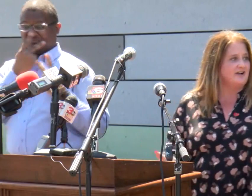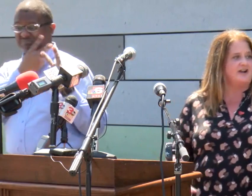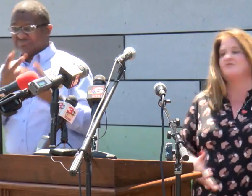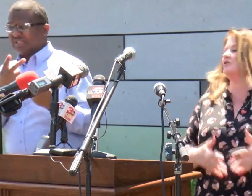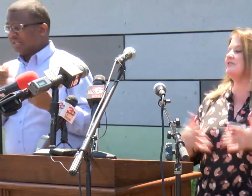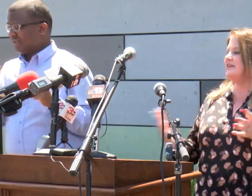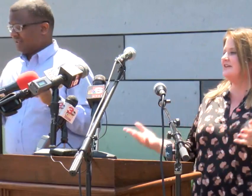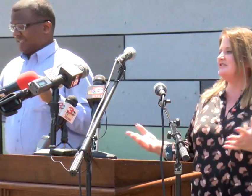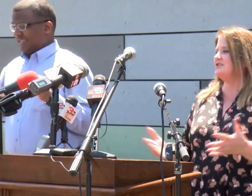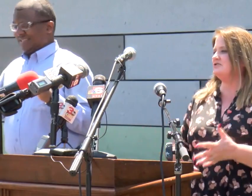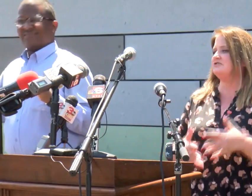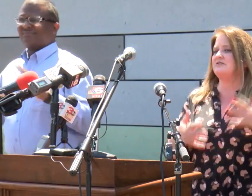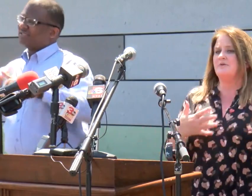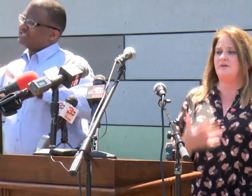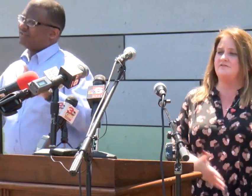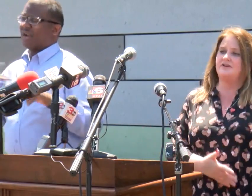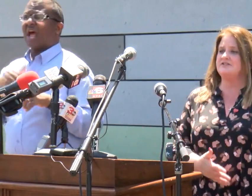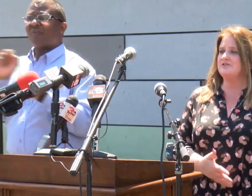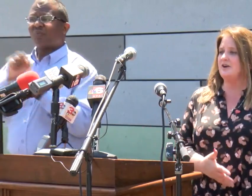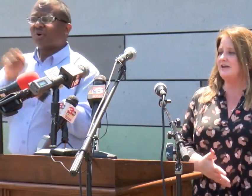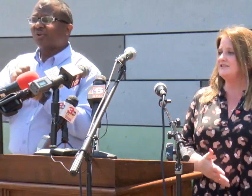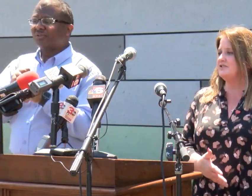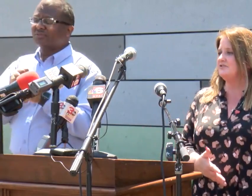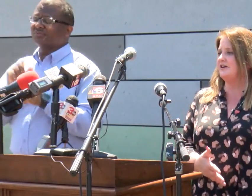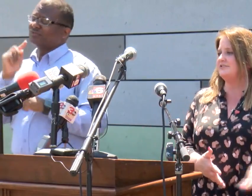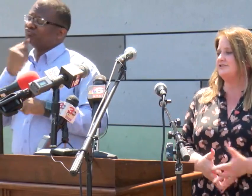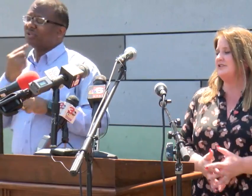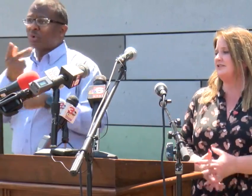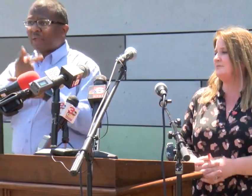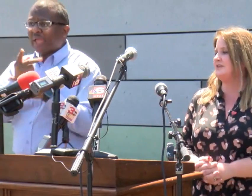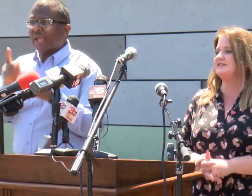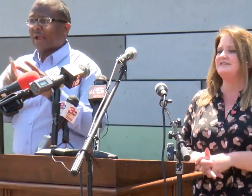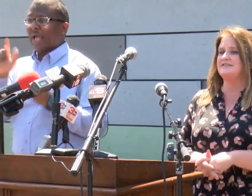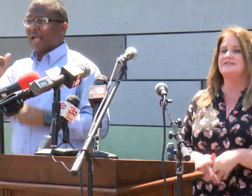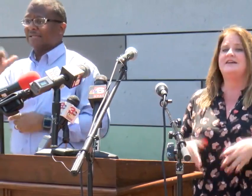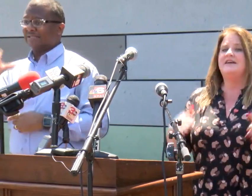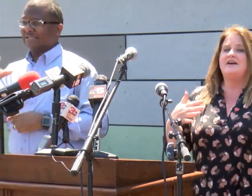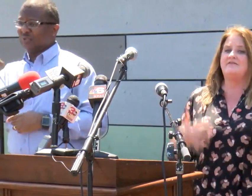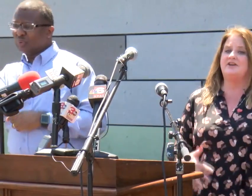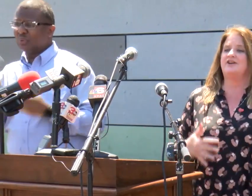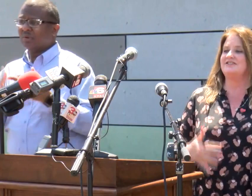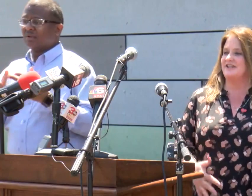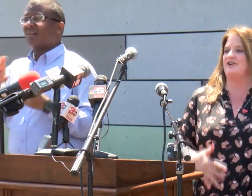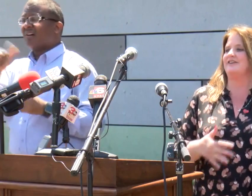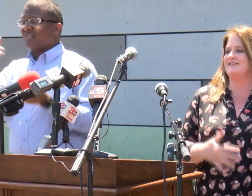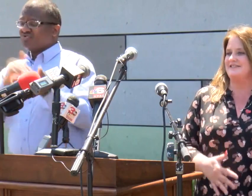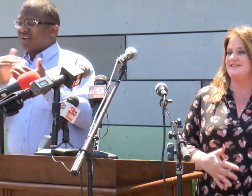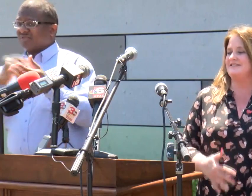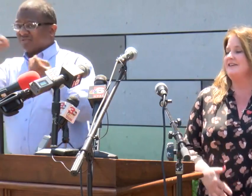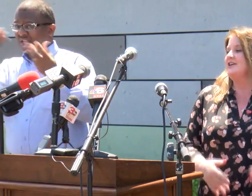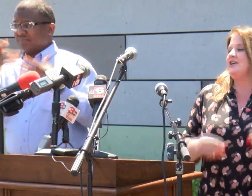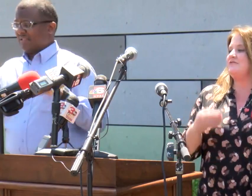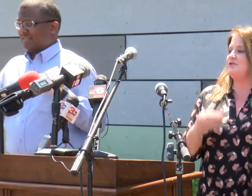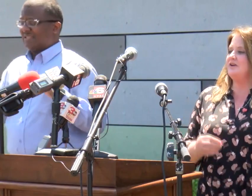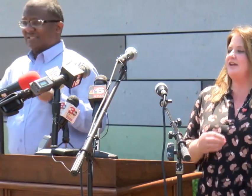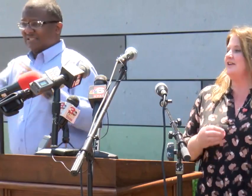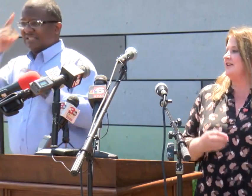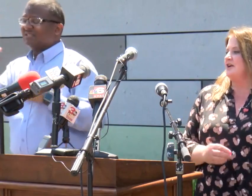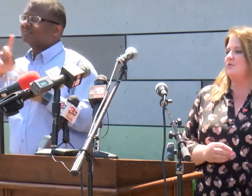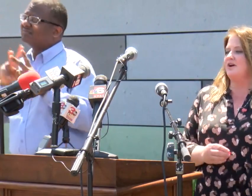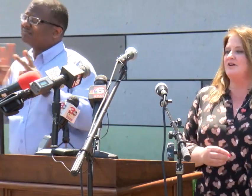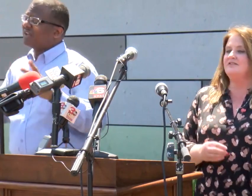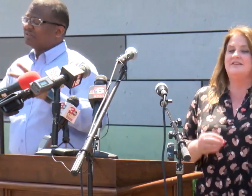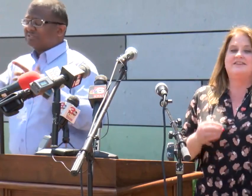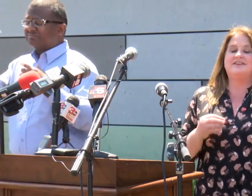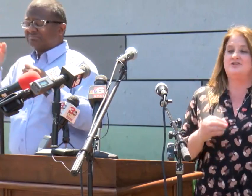critical care. I've worked in ICUs. My friends who are ICU docs are telling me this is a very scary disease. If you get it